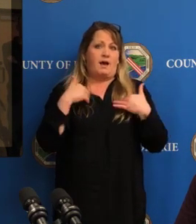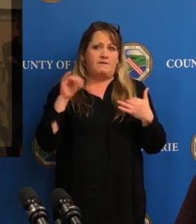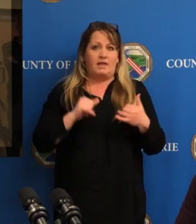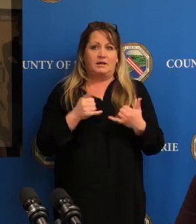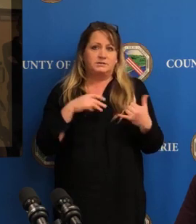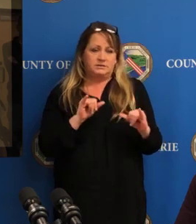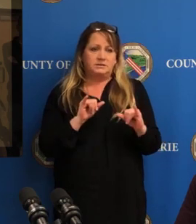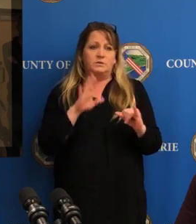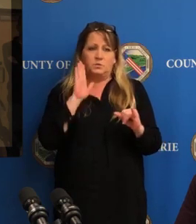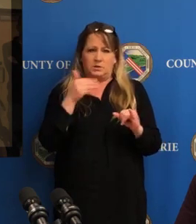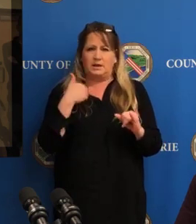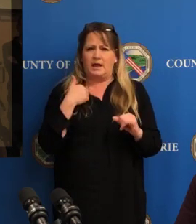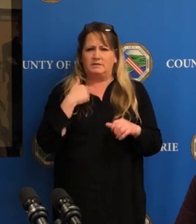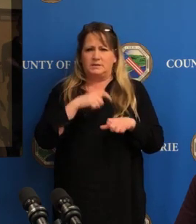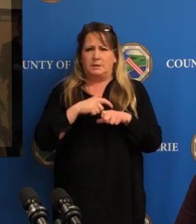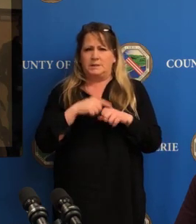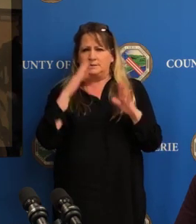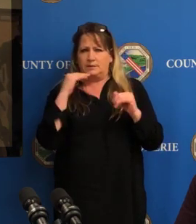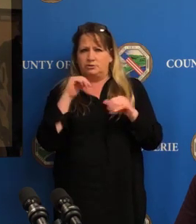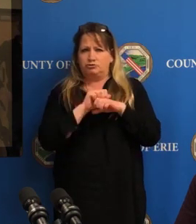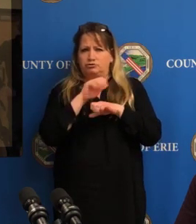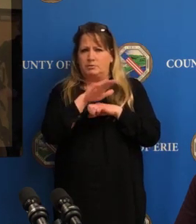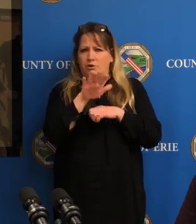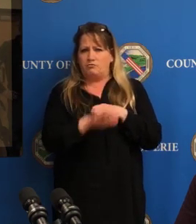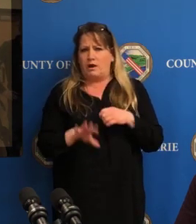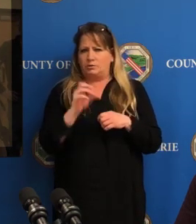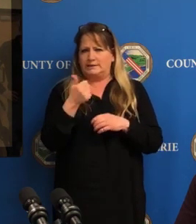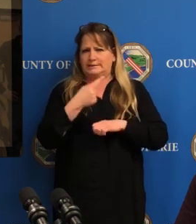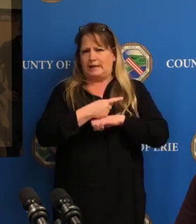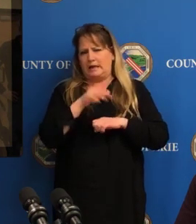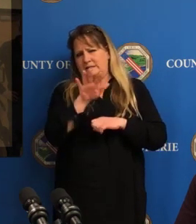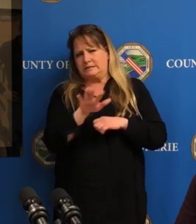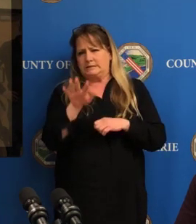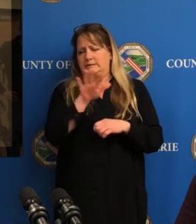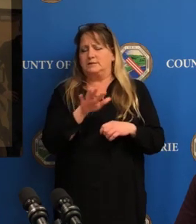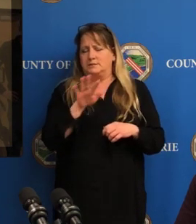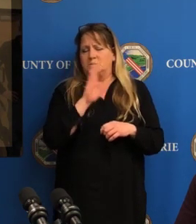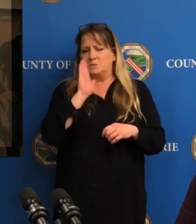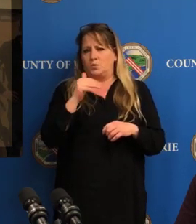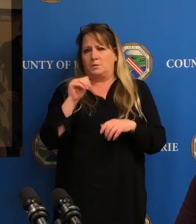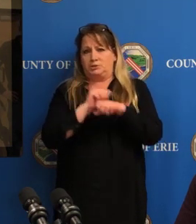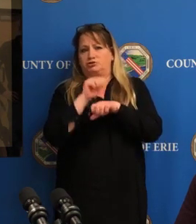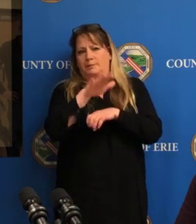going to take some time. We're expecting shipment in about 10 days or so.